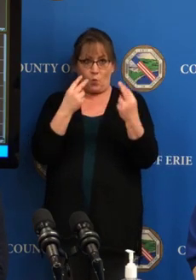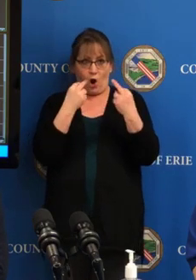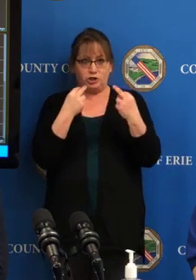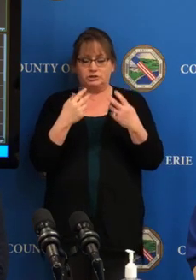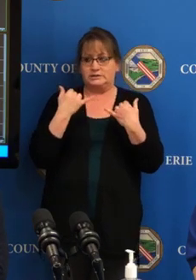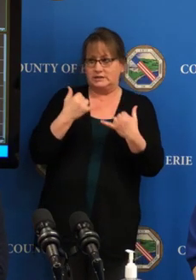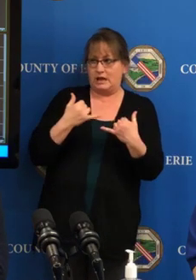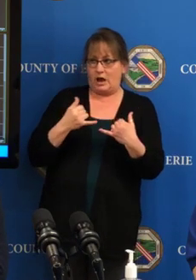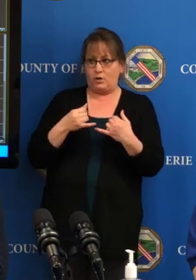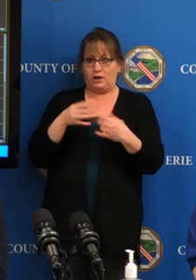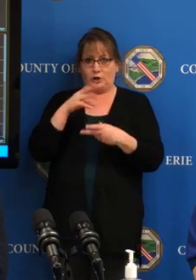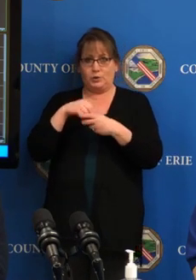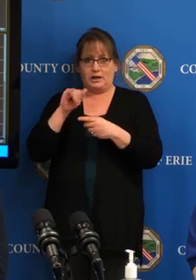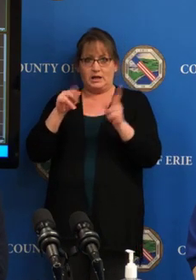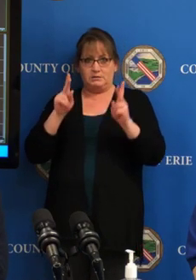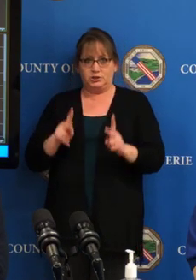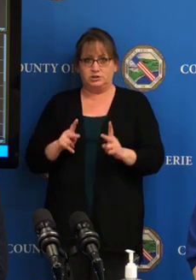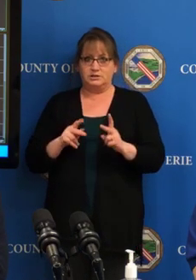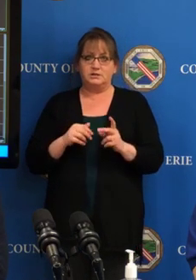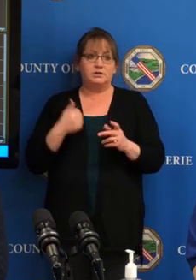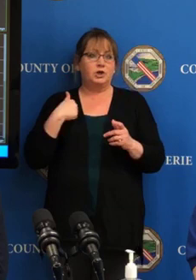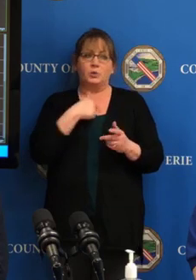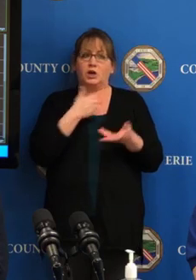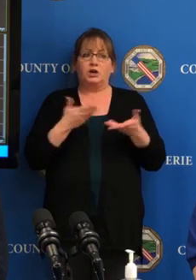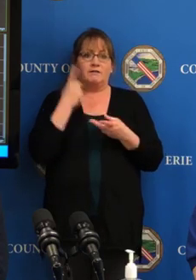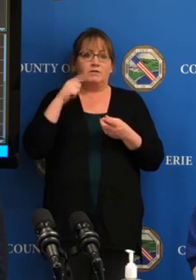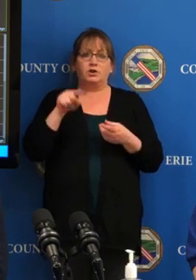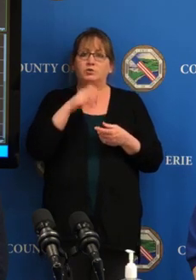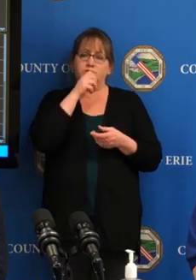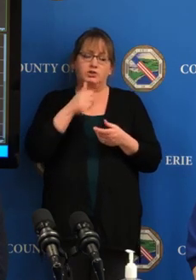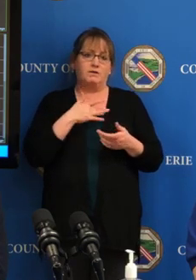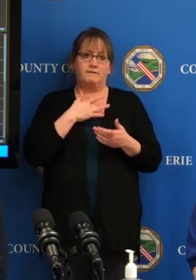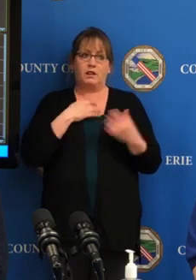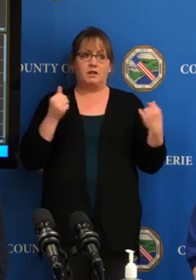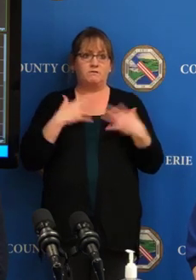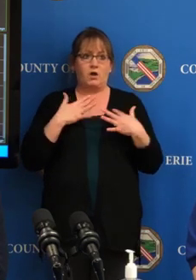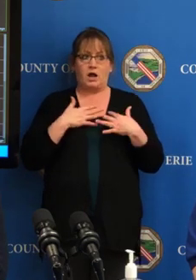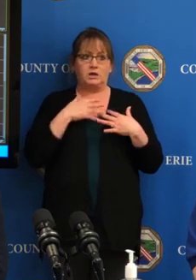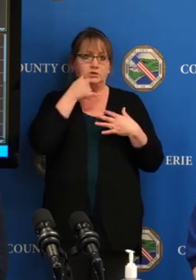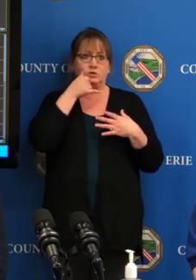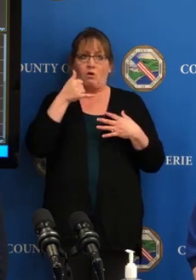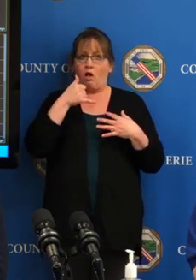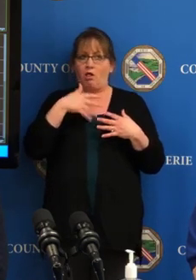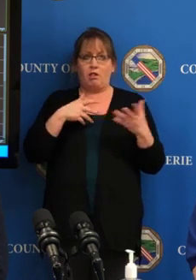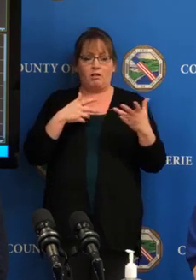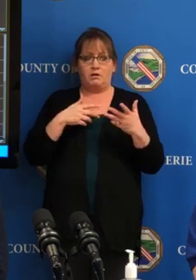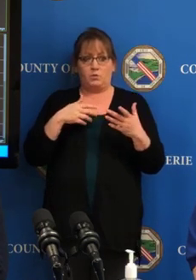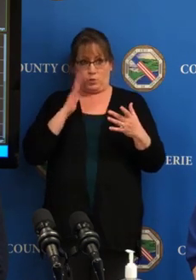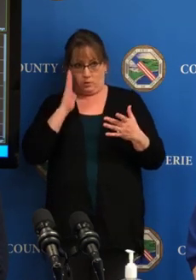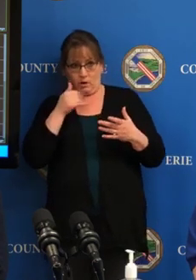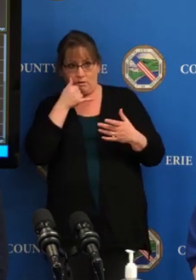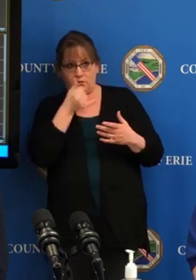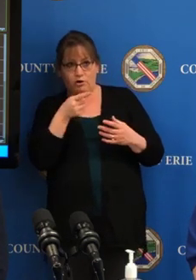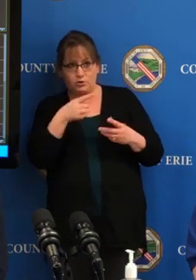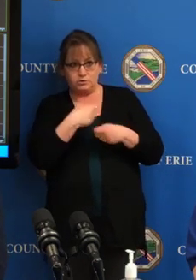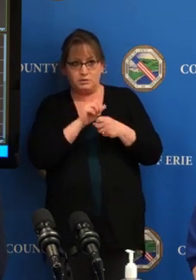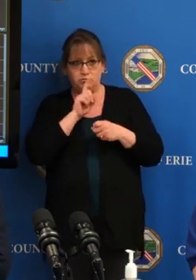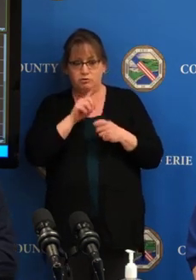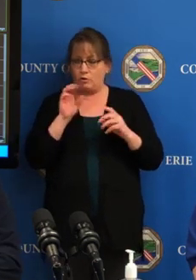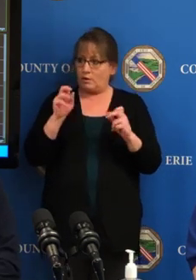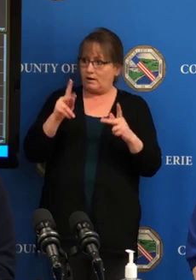just know that we're here for you, and don't be afraid to call us, and we'll be calling you too to check and make certain that everything's okay. Next